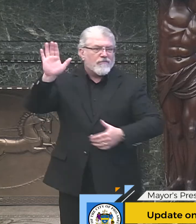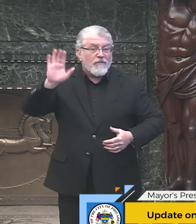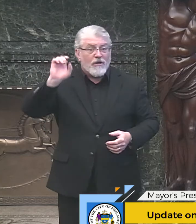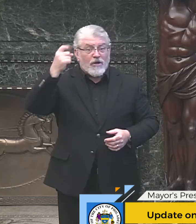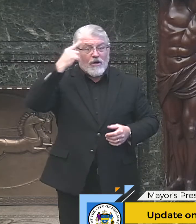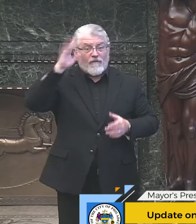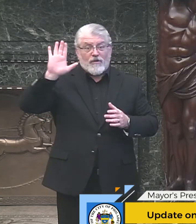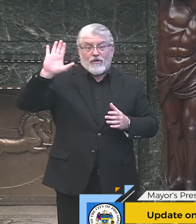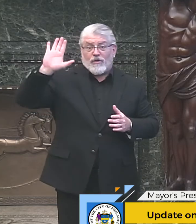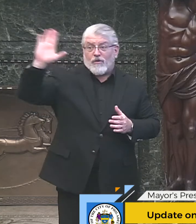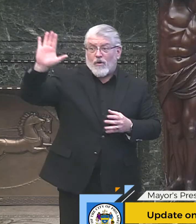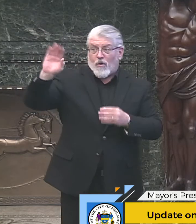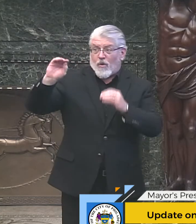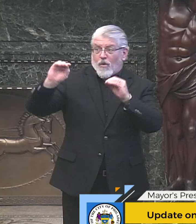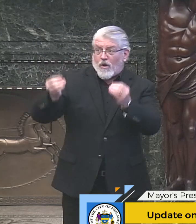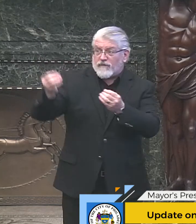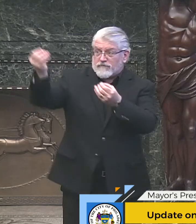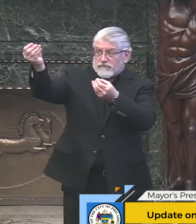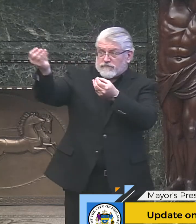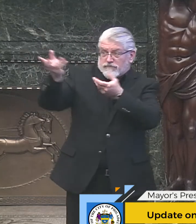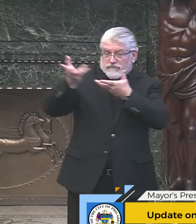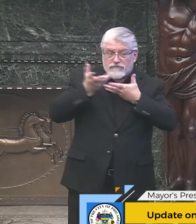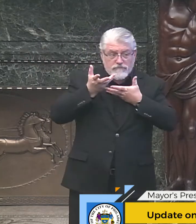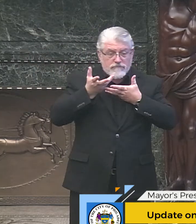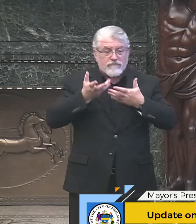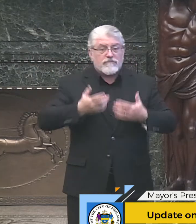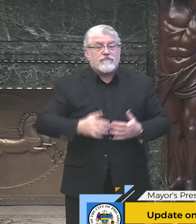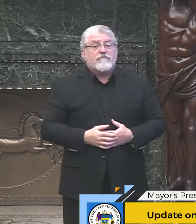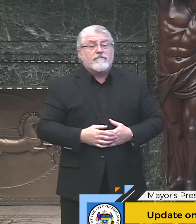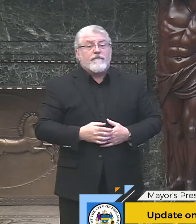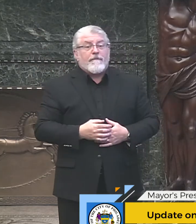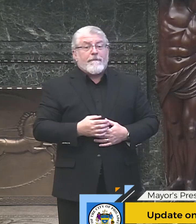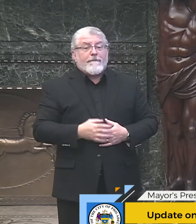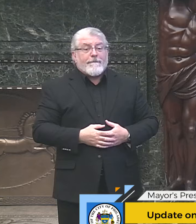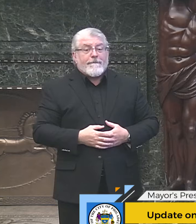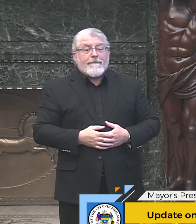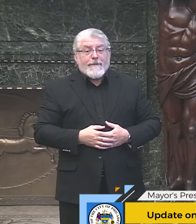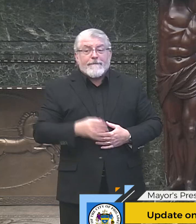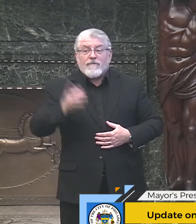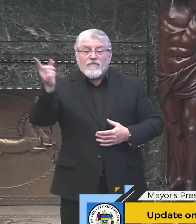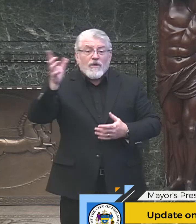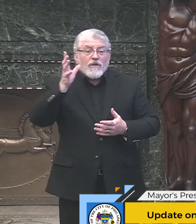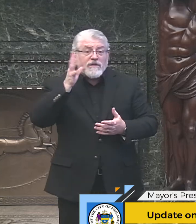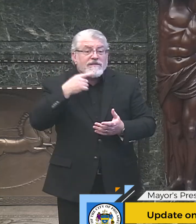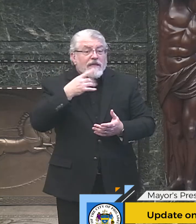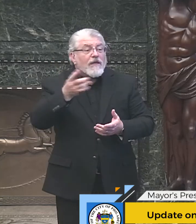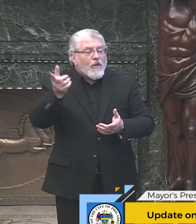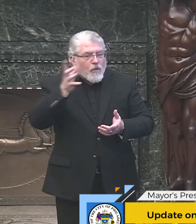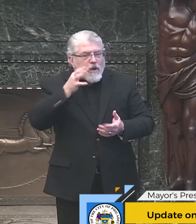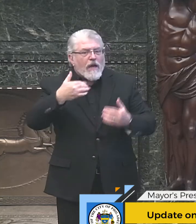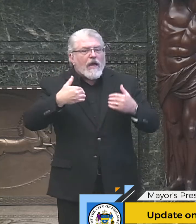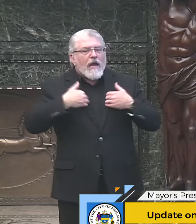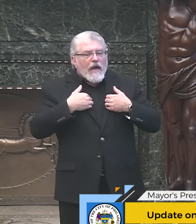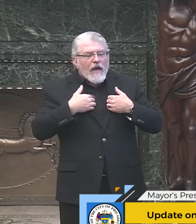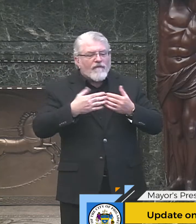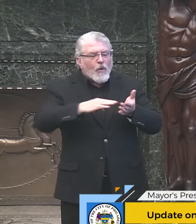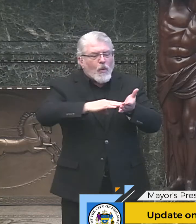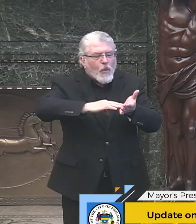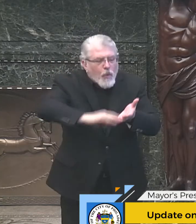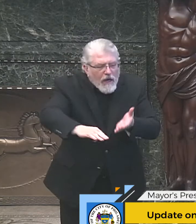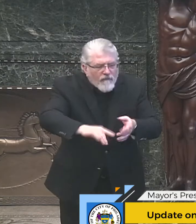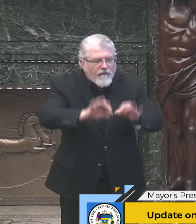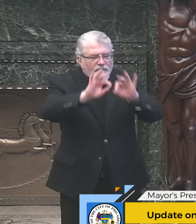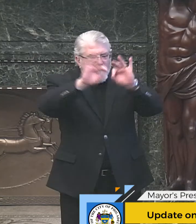to grant a waiver for specific either emergency construction or any building a hospital, for example, or things of that nature.